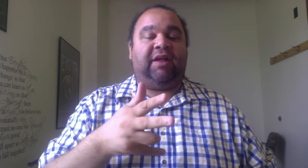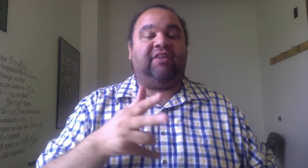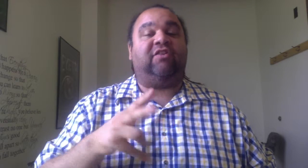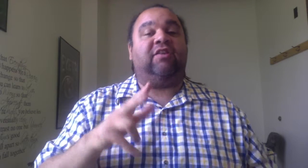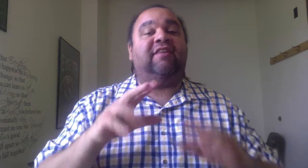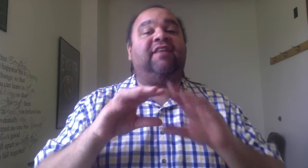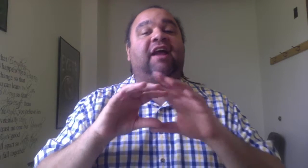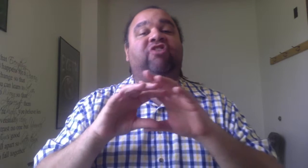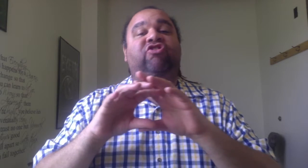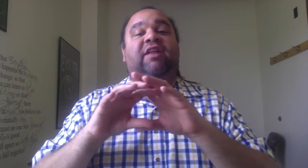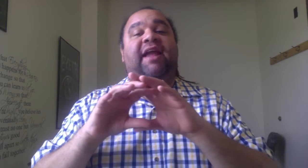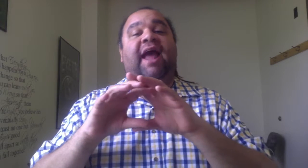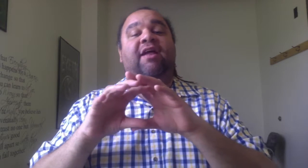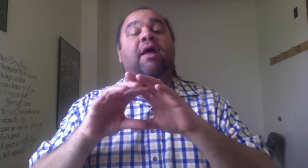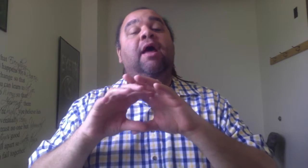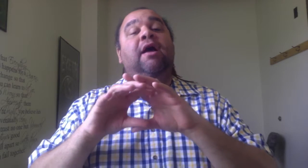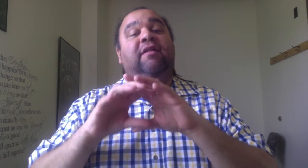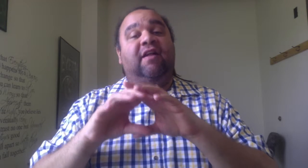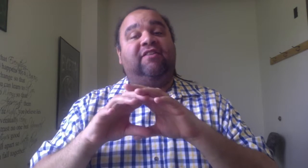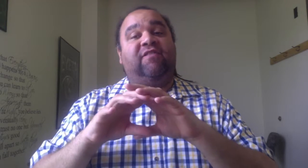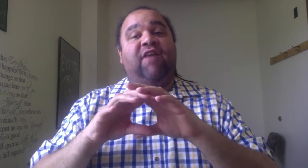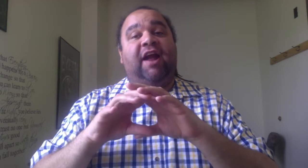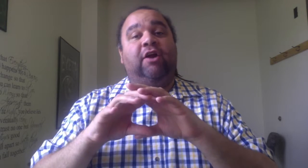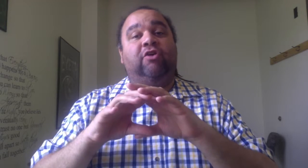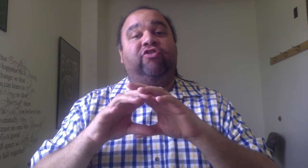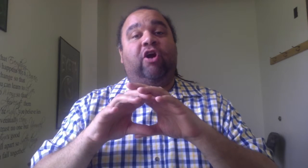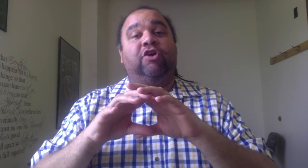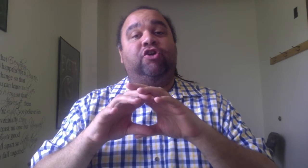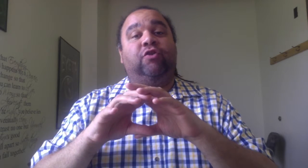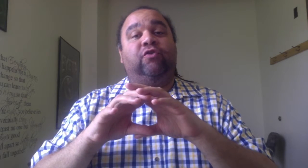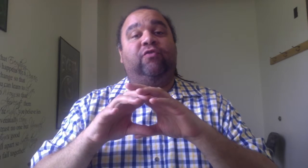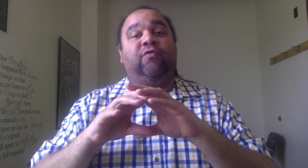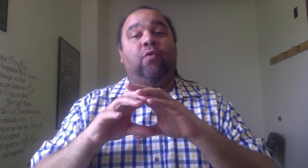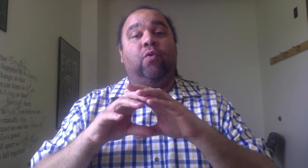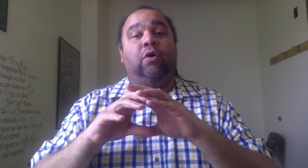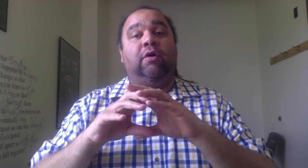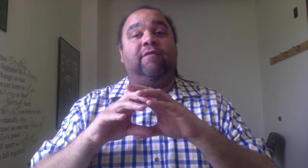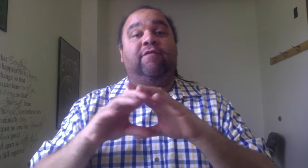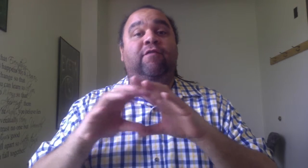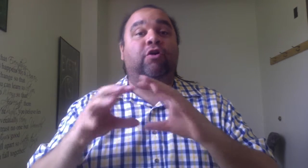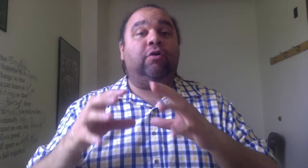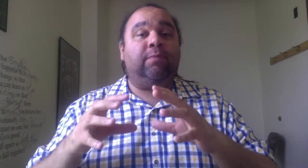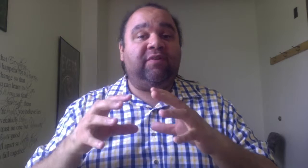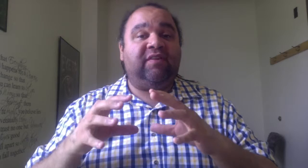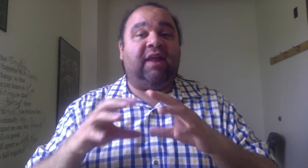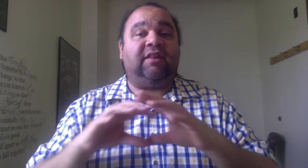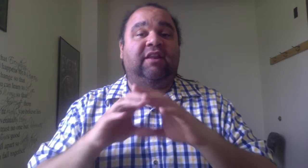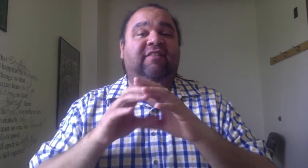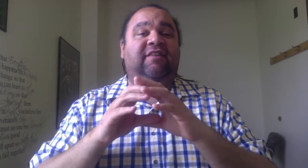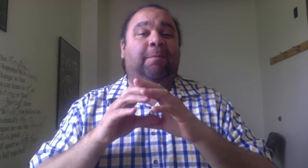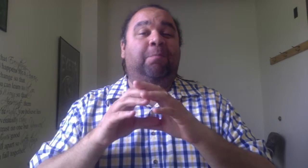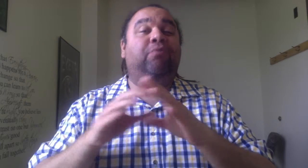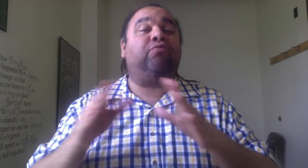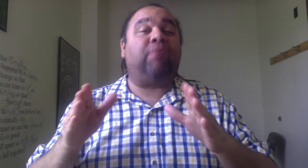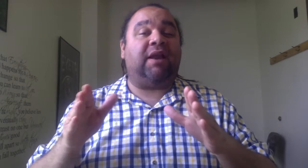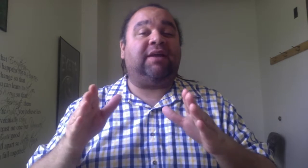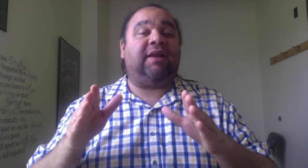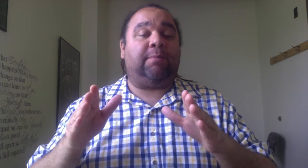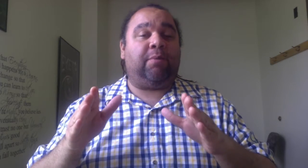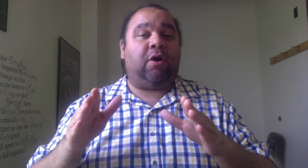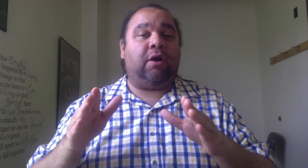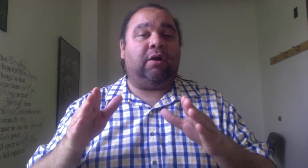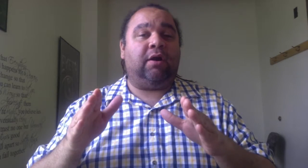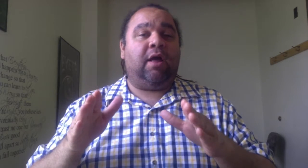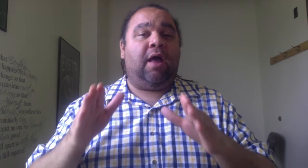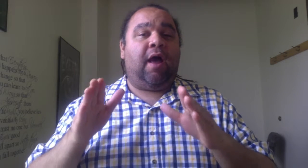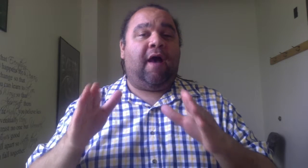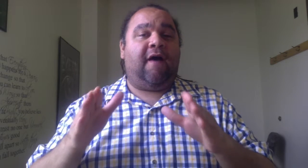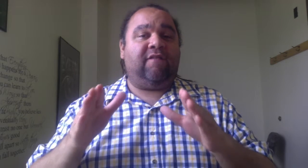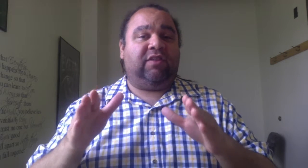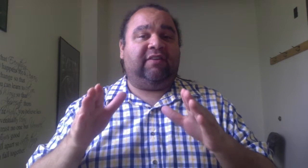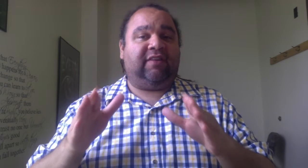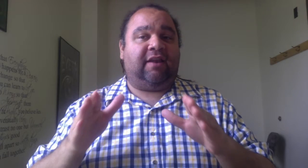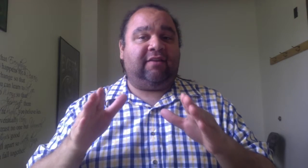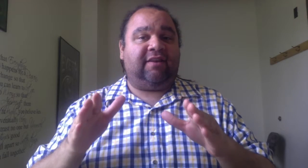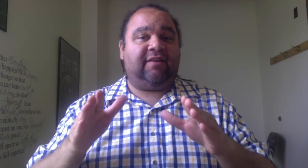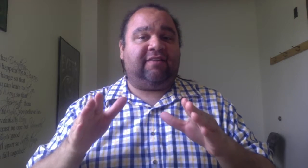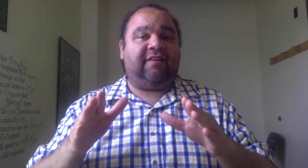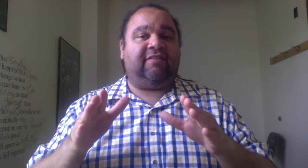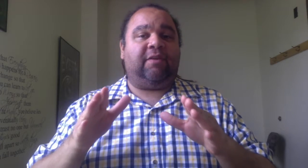So this actually classifiers are used for verbs. It's the predicate part of the sentence. It's the